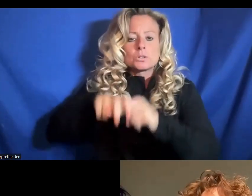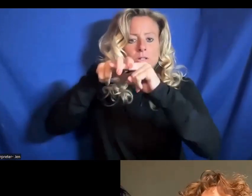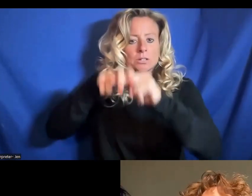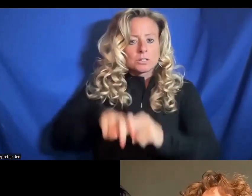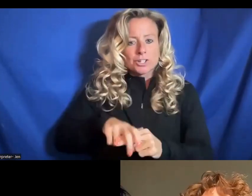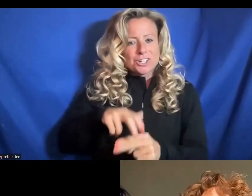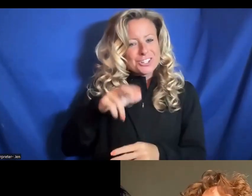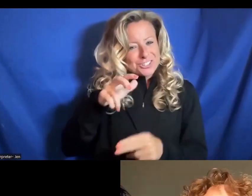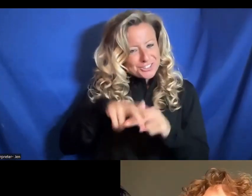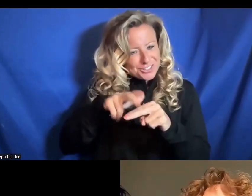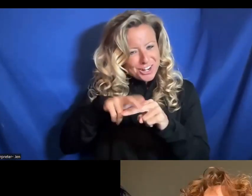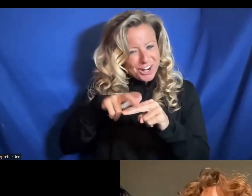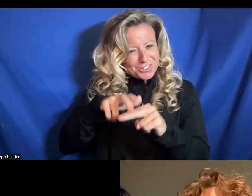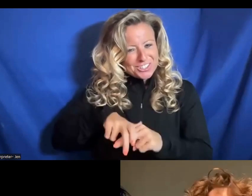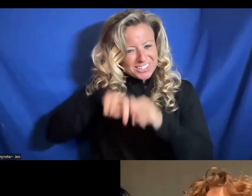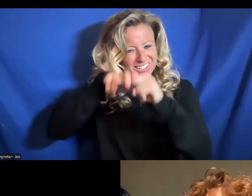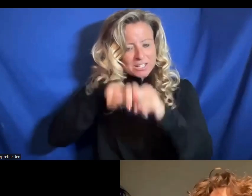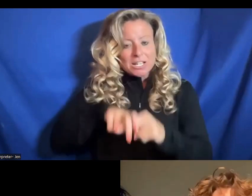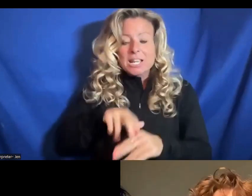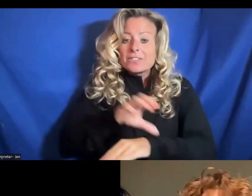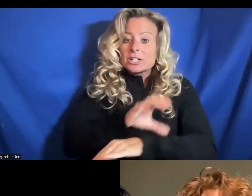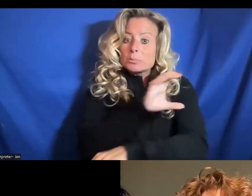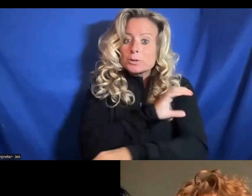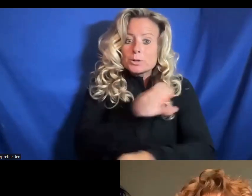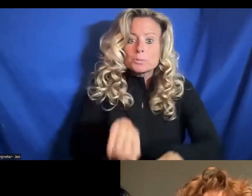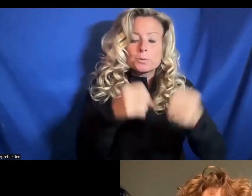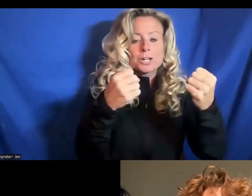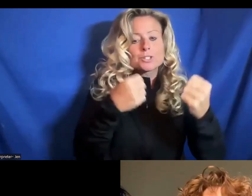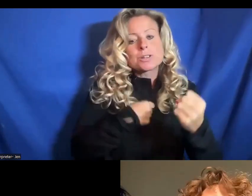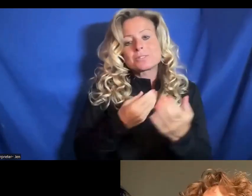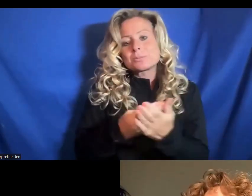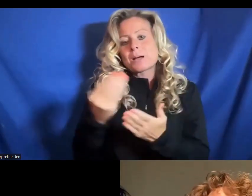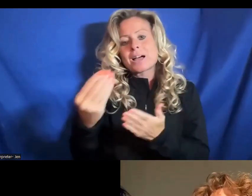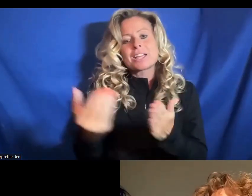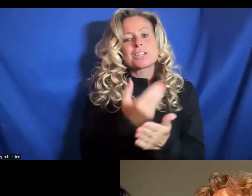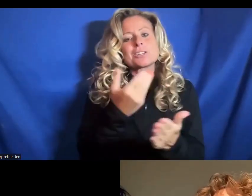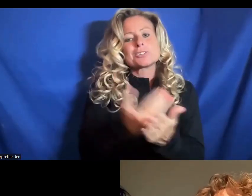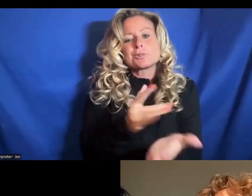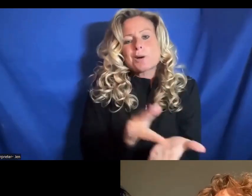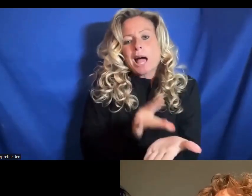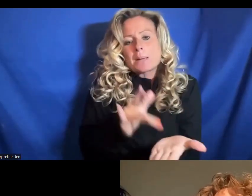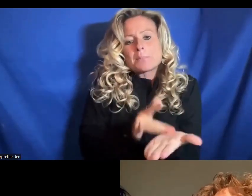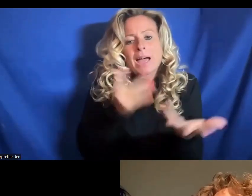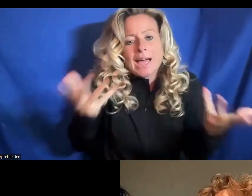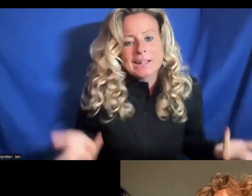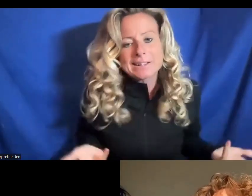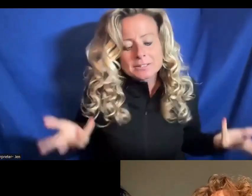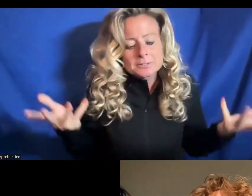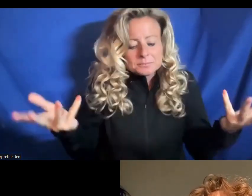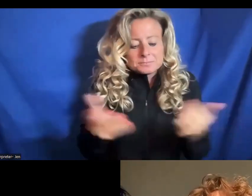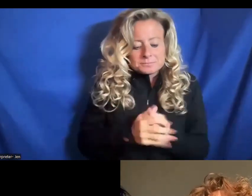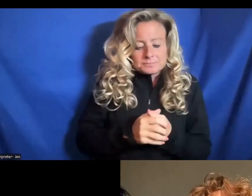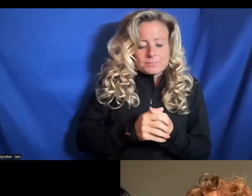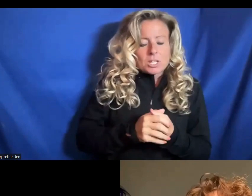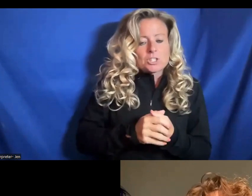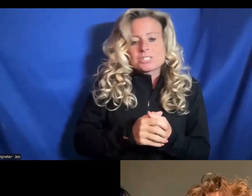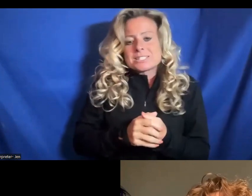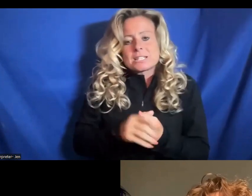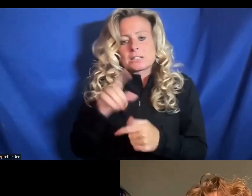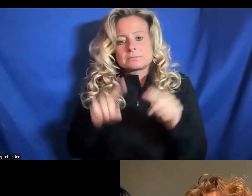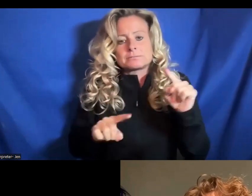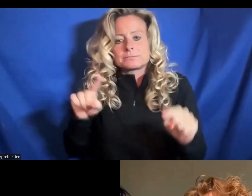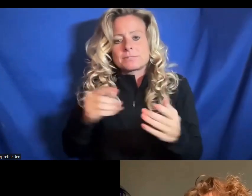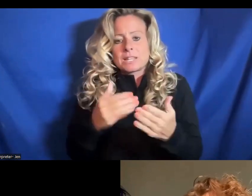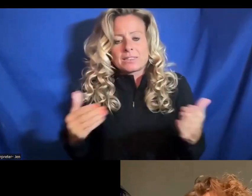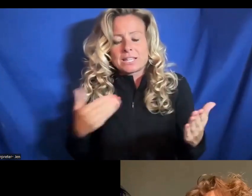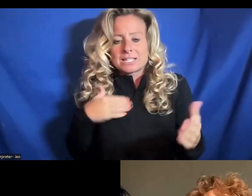have to, if your computer breaks, you've got to go out and buy a new iPad. And so those are just the miscellaneous costs that come with